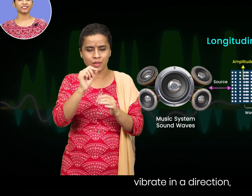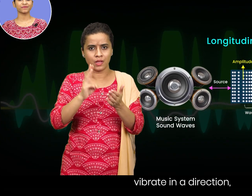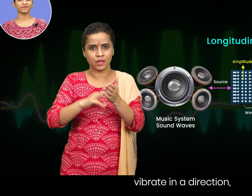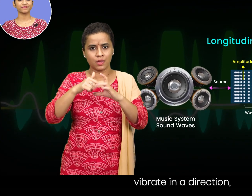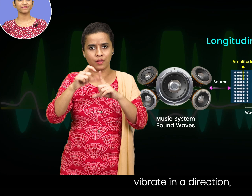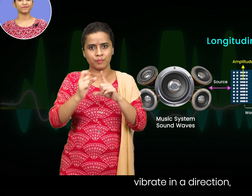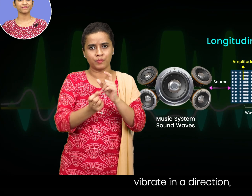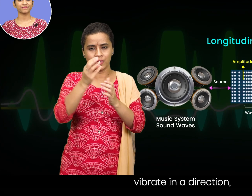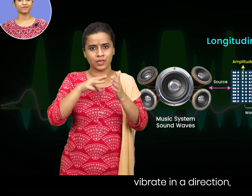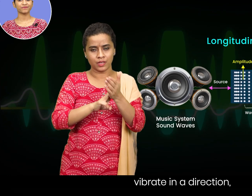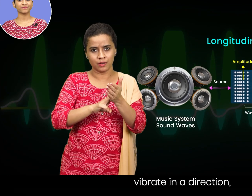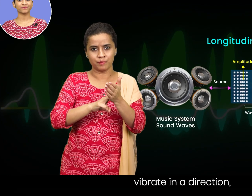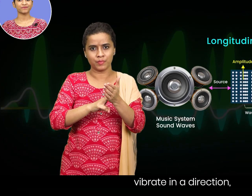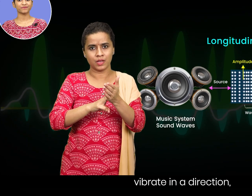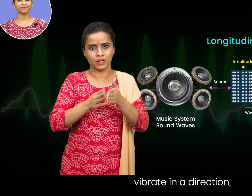direction